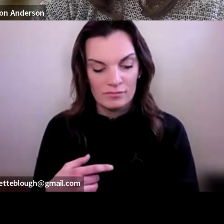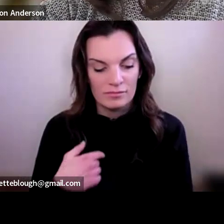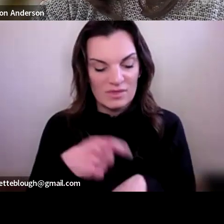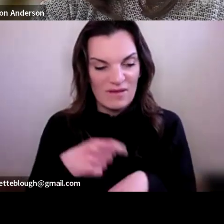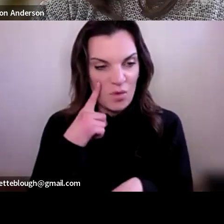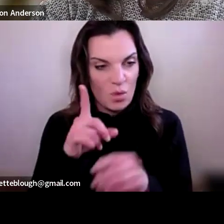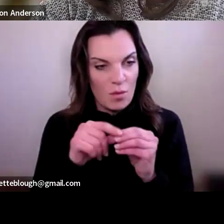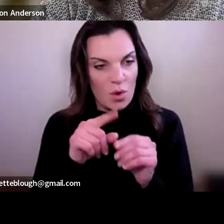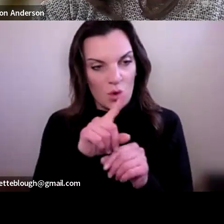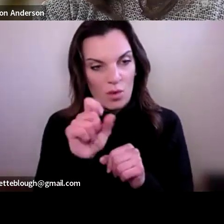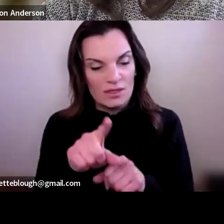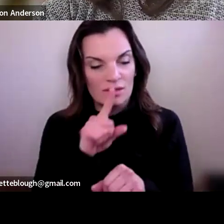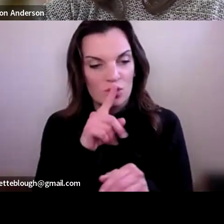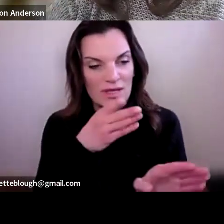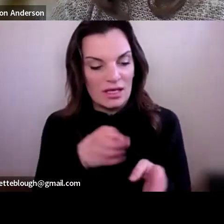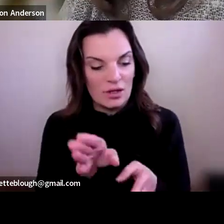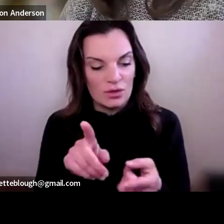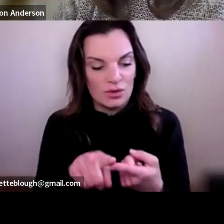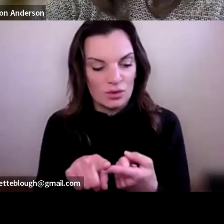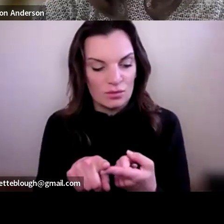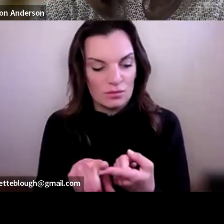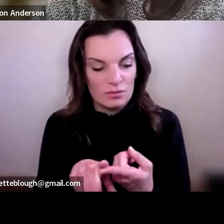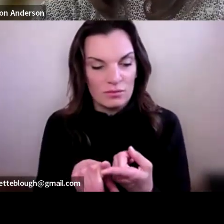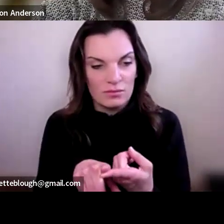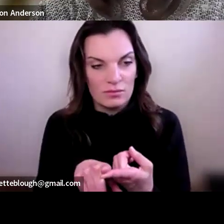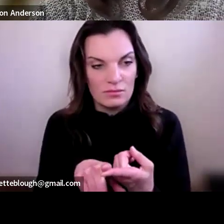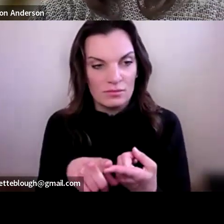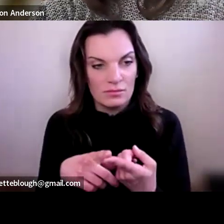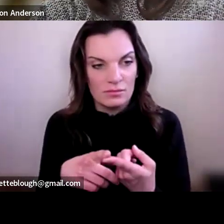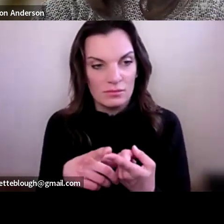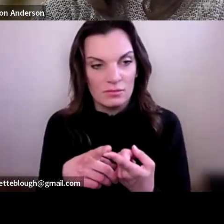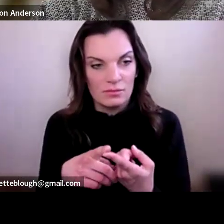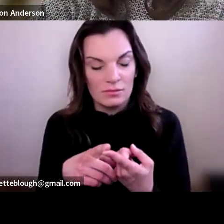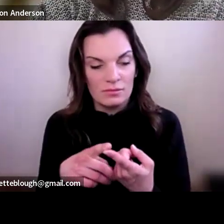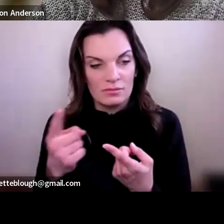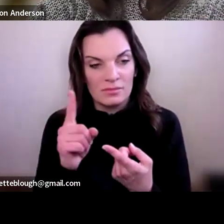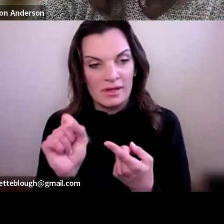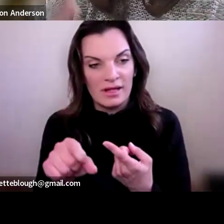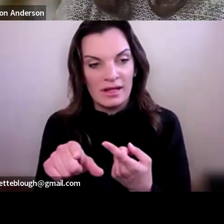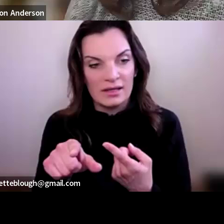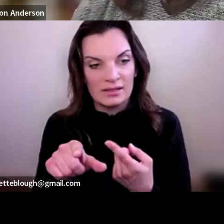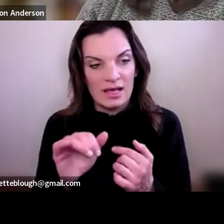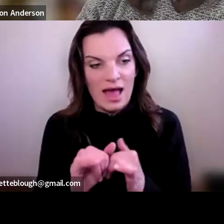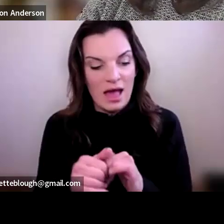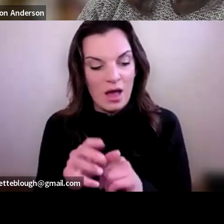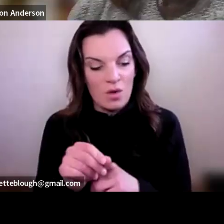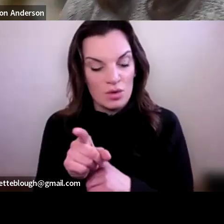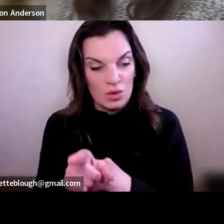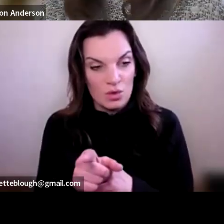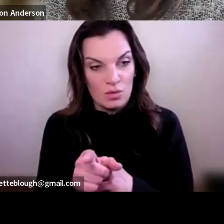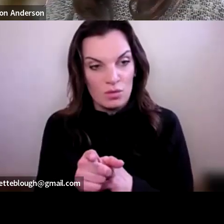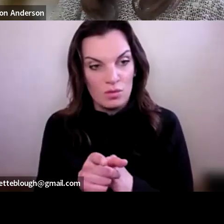really geared. I think this is something that Claudia might be able to answer too. Somebody asked, how do